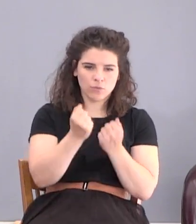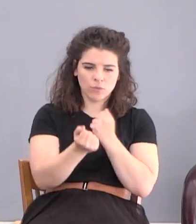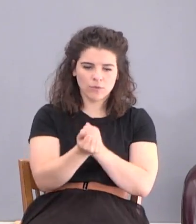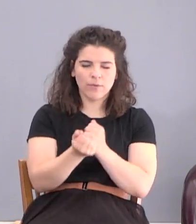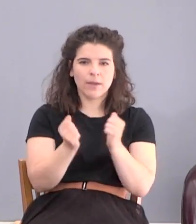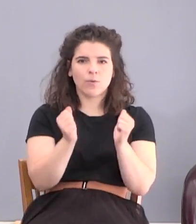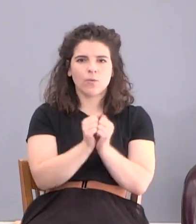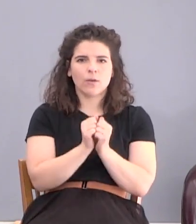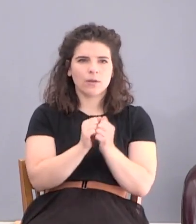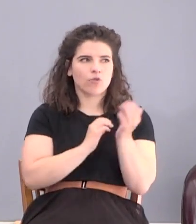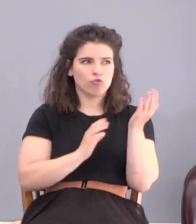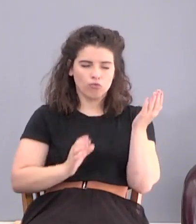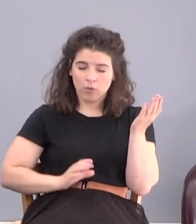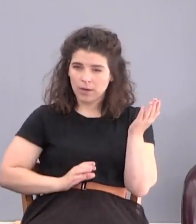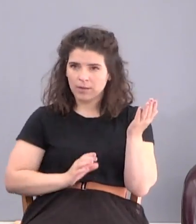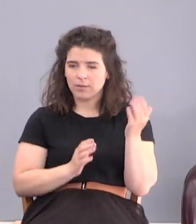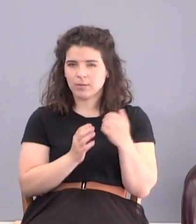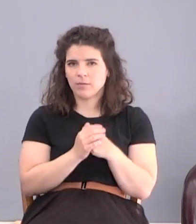with Christ.